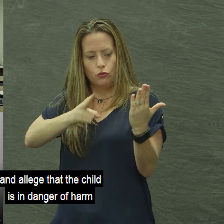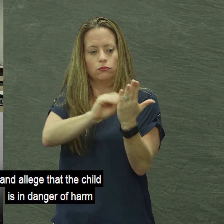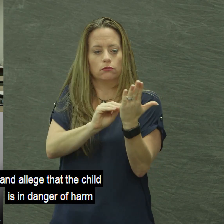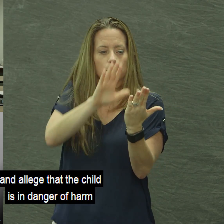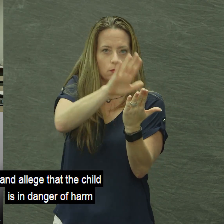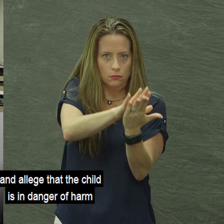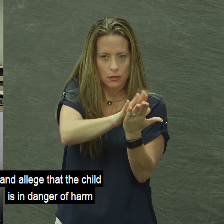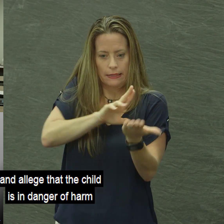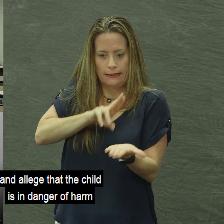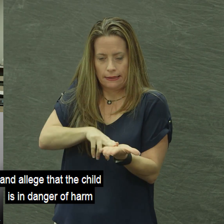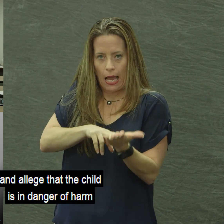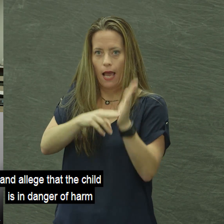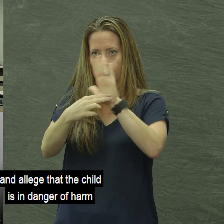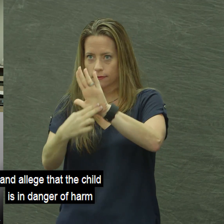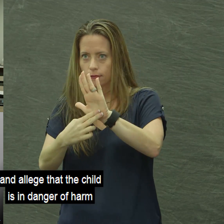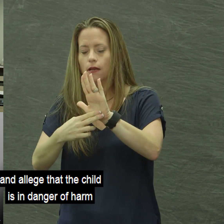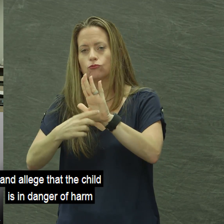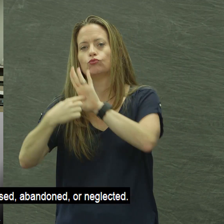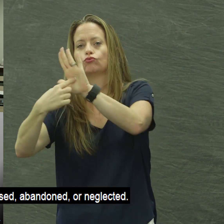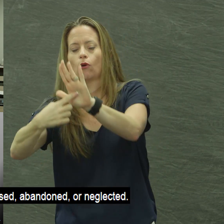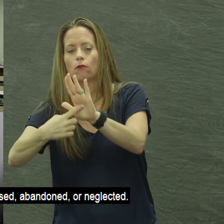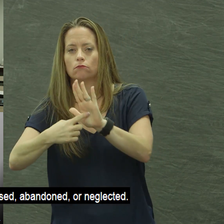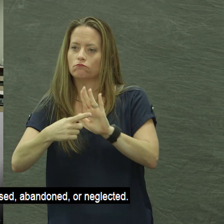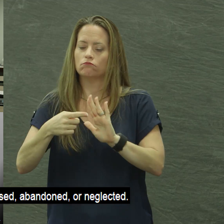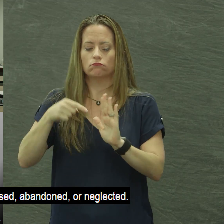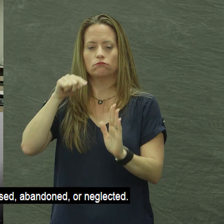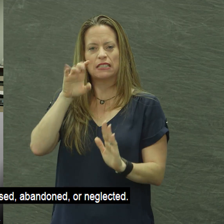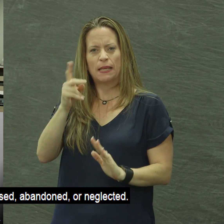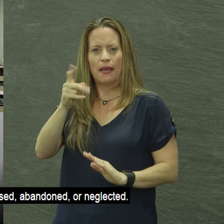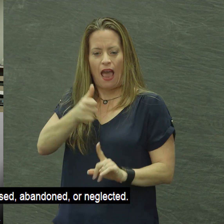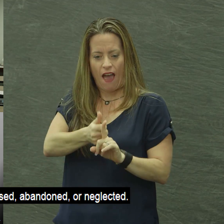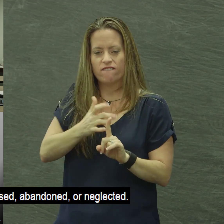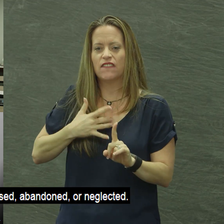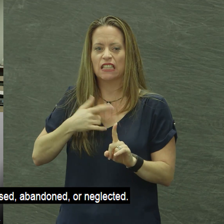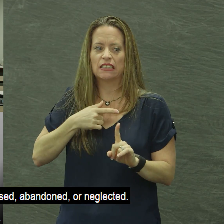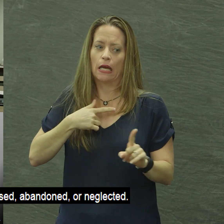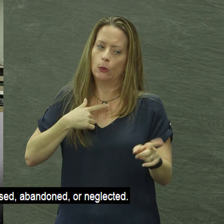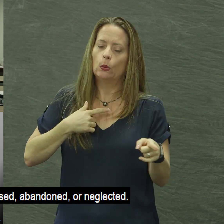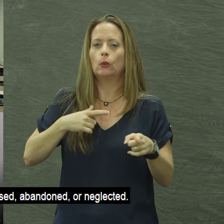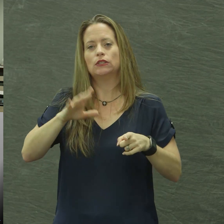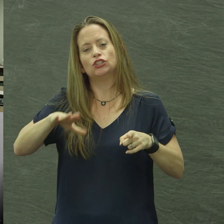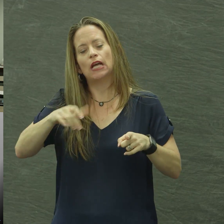child is in danger of harm, is abused, abandoned, or neglected.